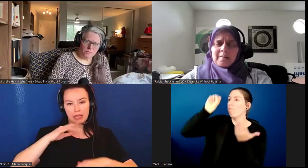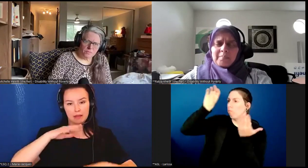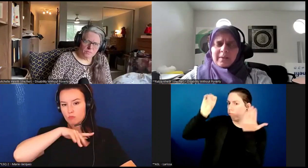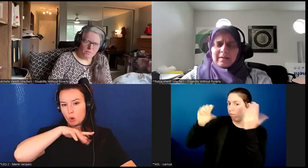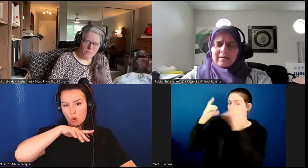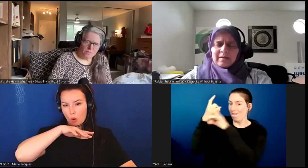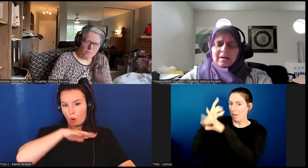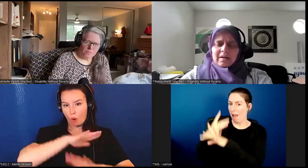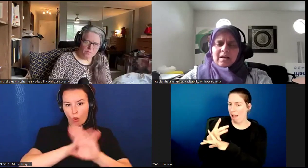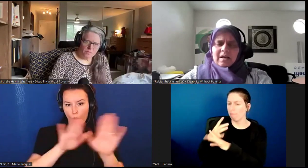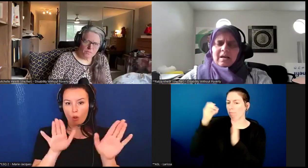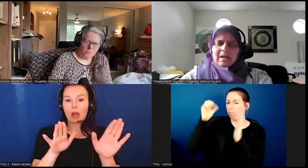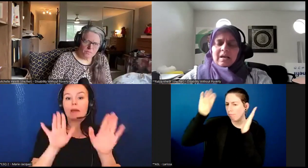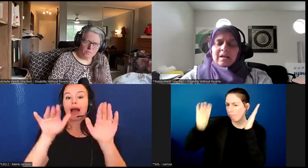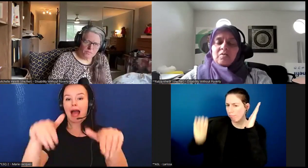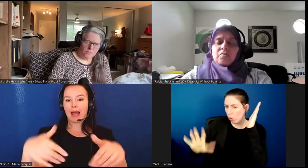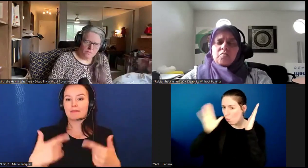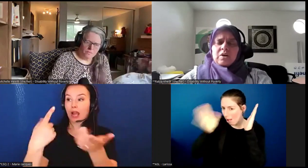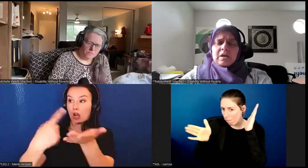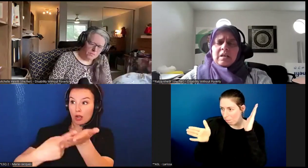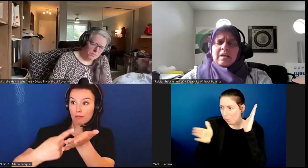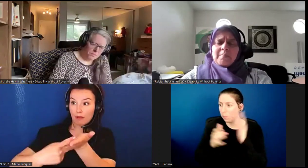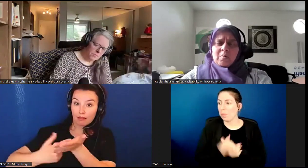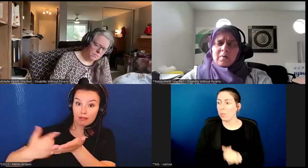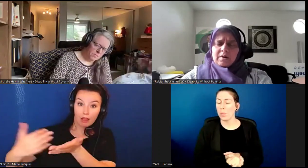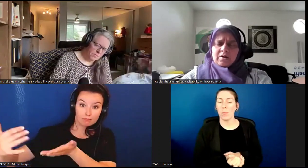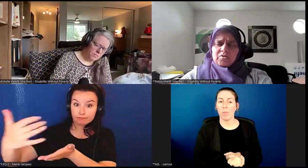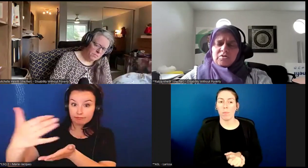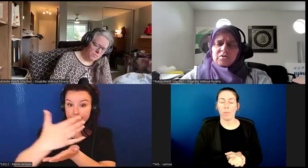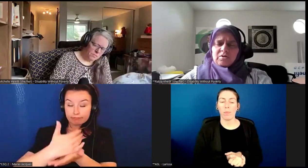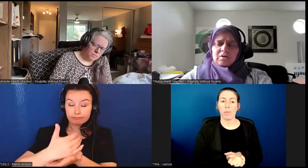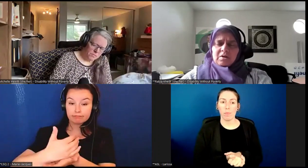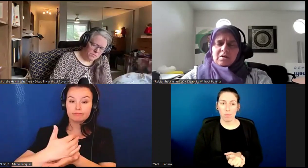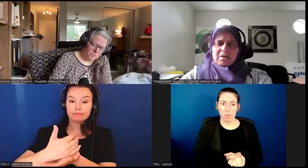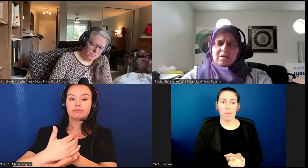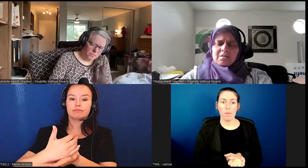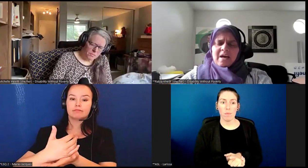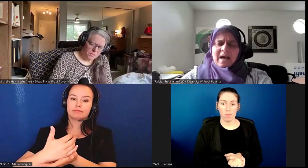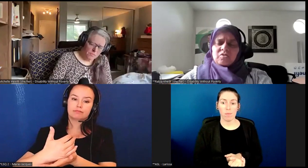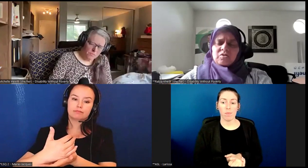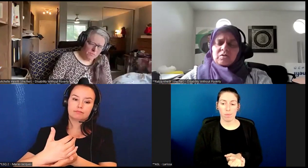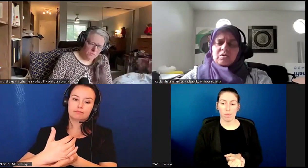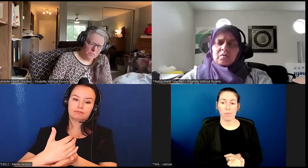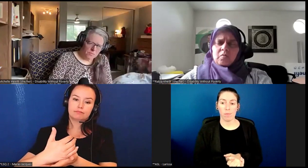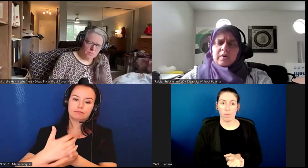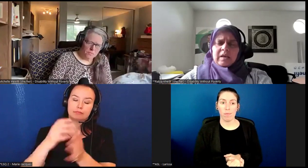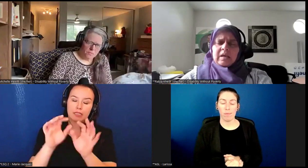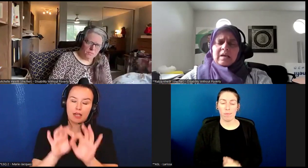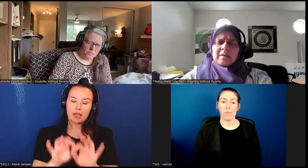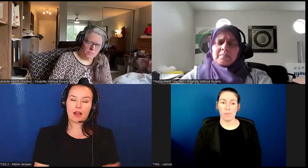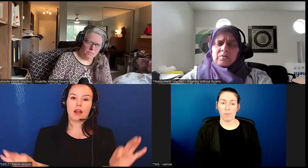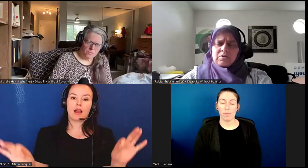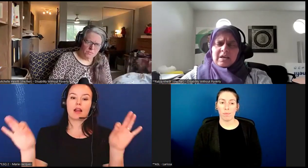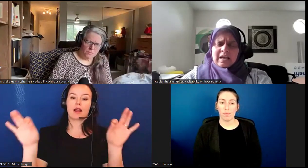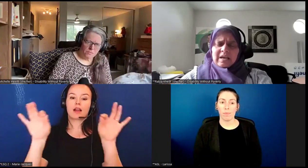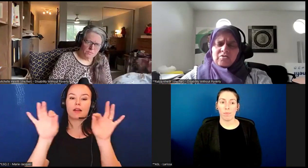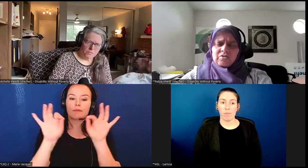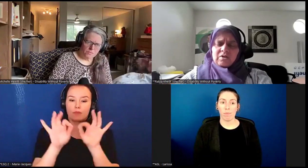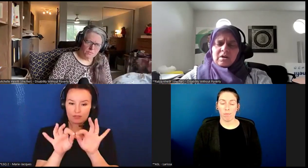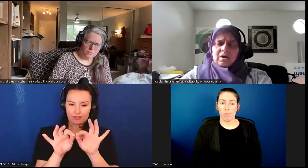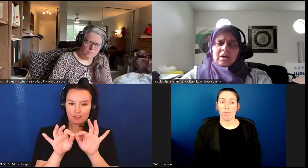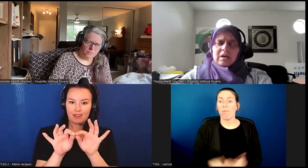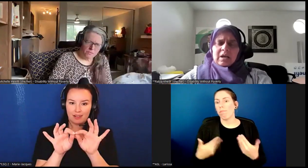the public. It is really important that we